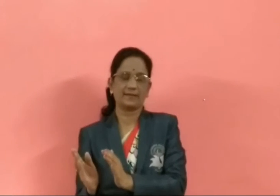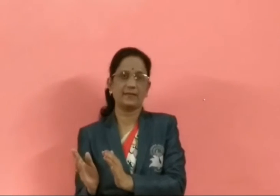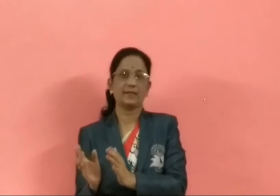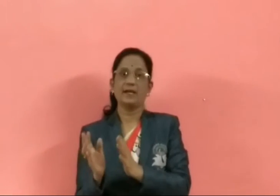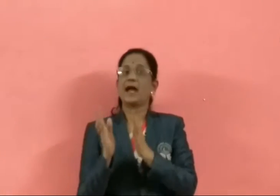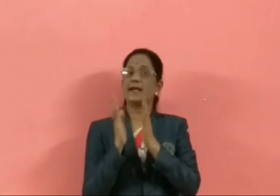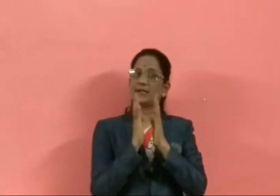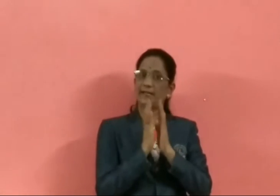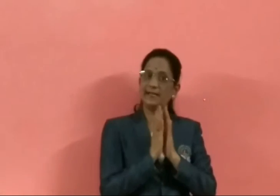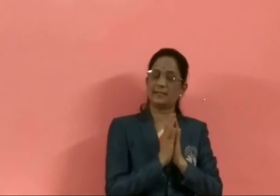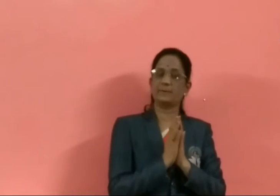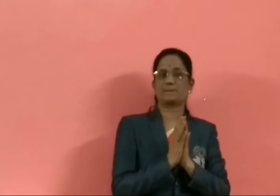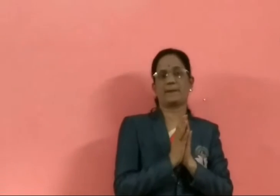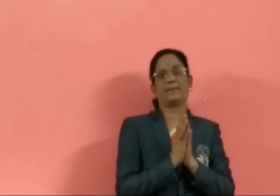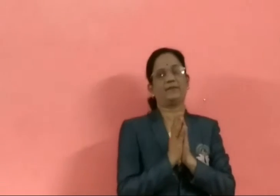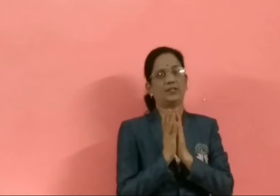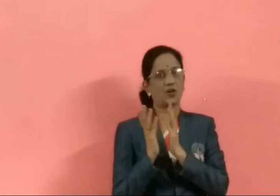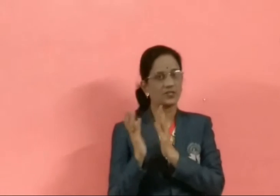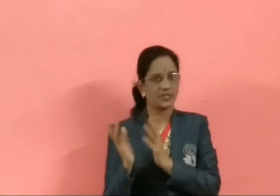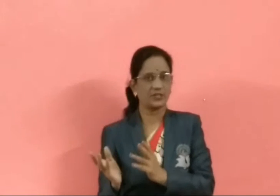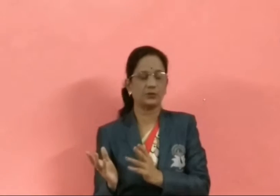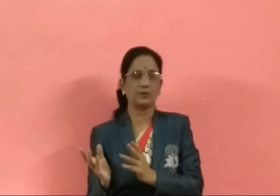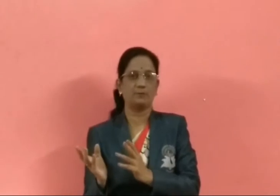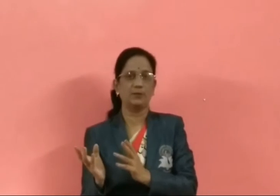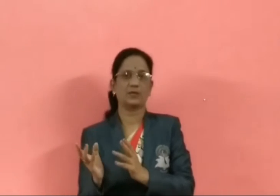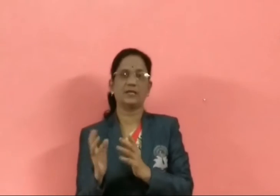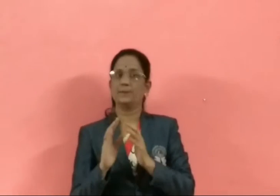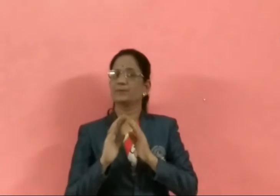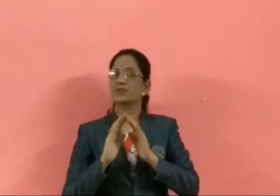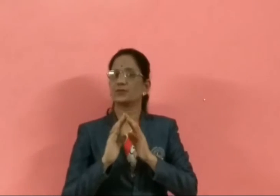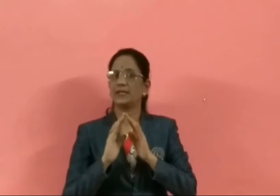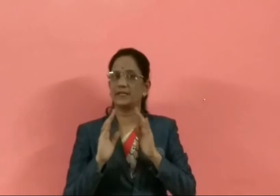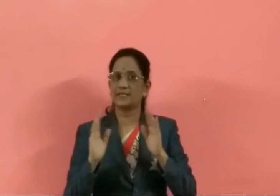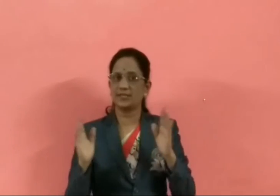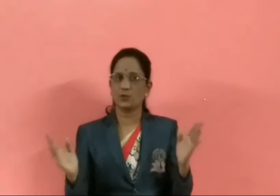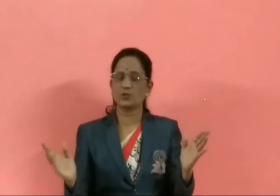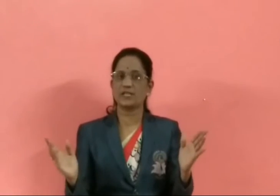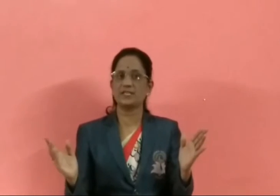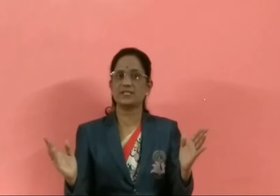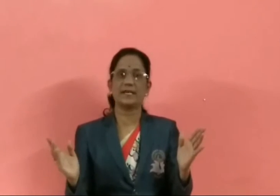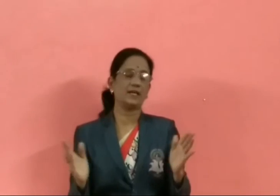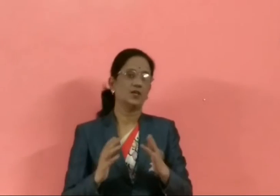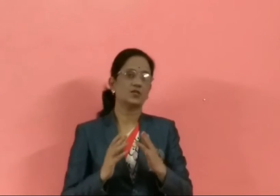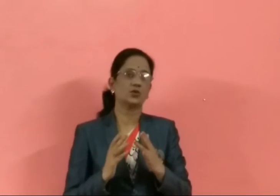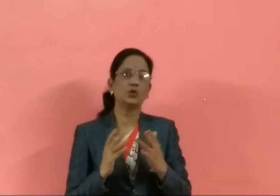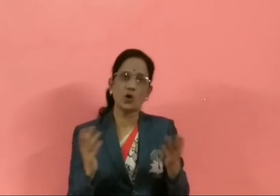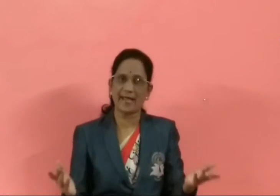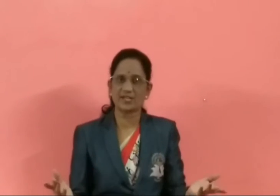color and the red litmus paper will not change into the blue color, so there is a no change is there, so no action